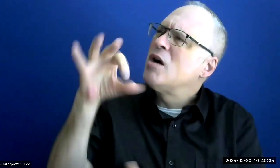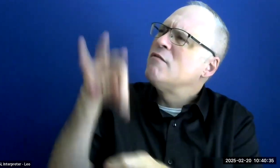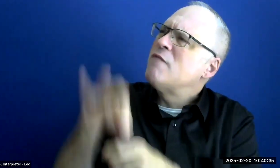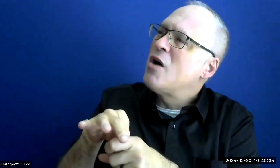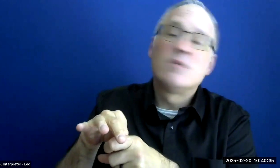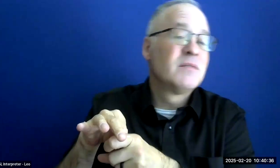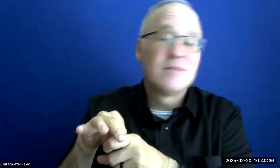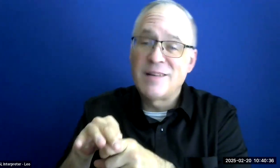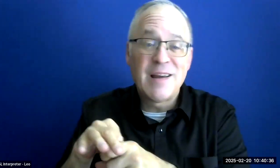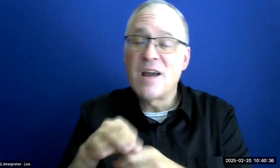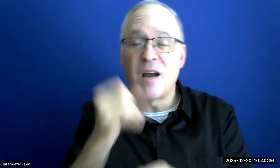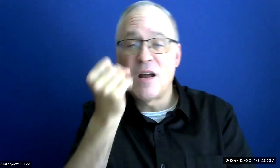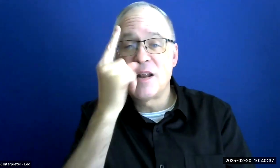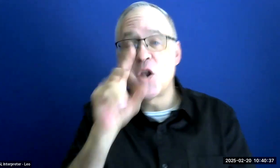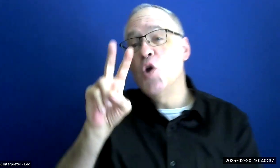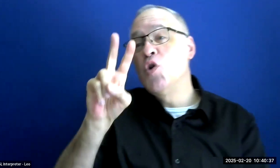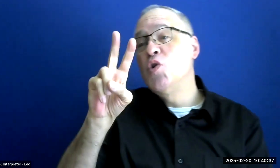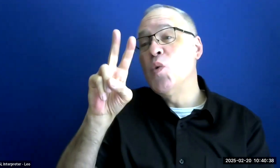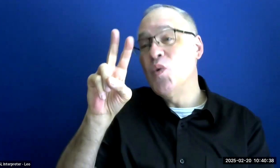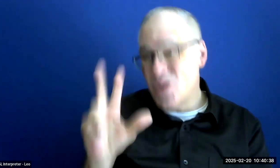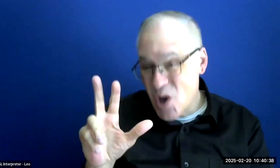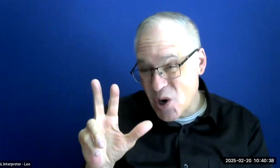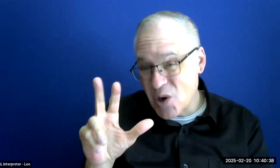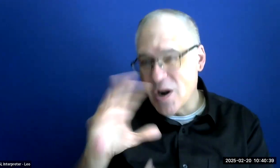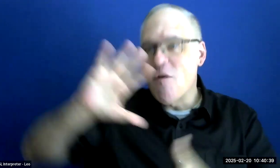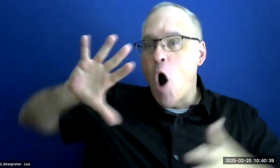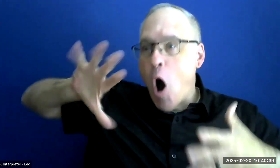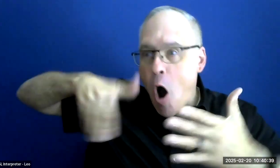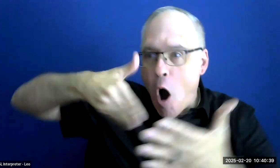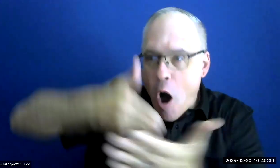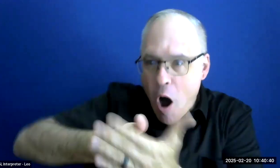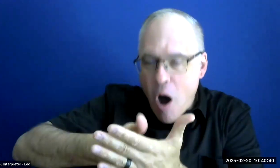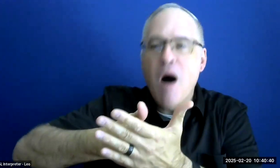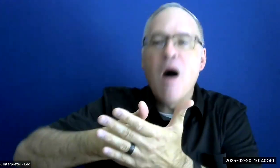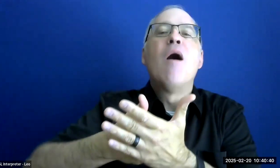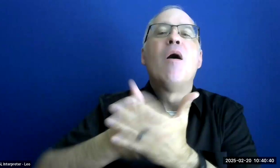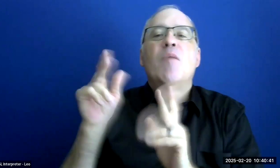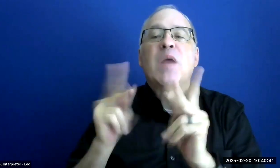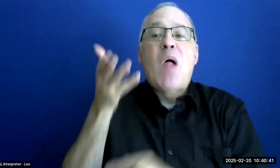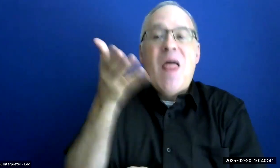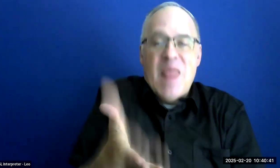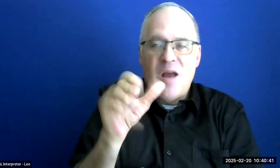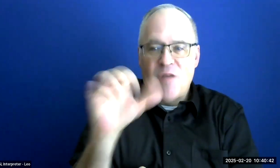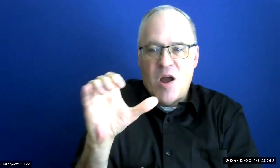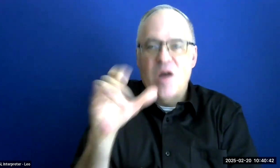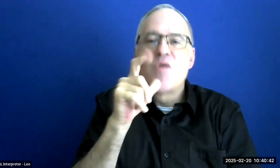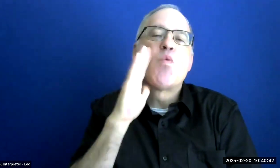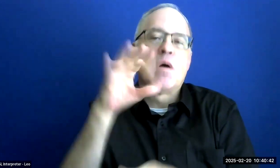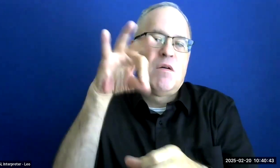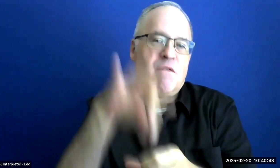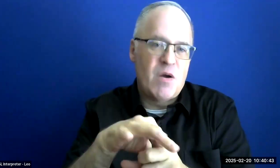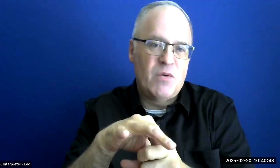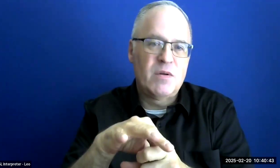is a 2/3 aggregate vote of all annual conferences persons who are present and voting. Therefore,